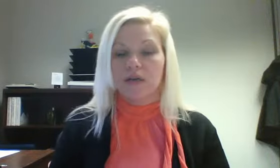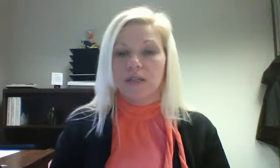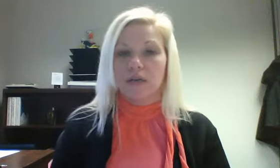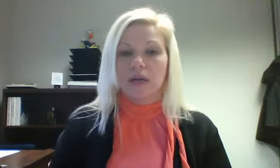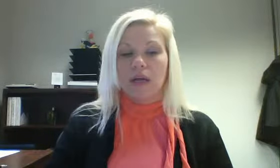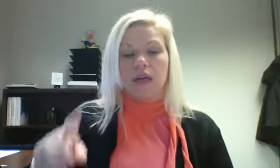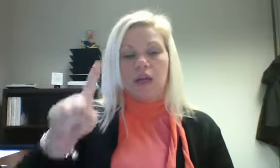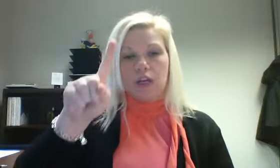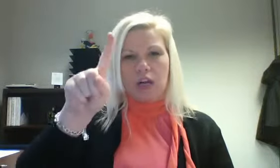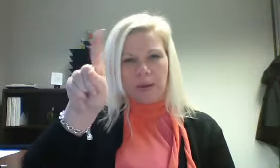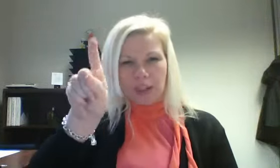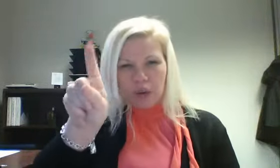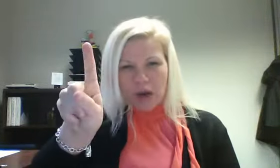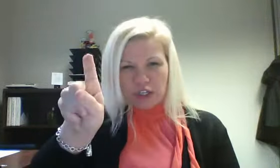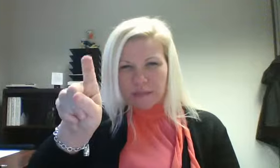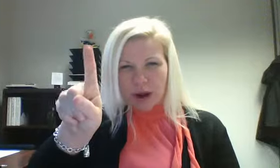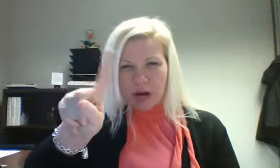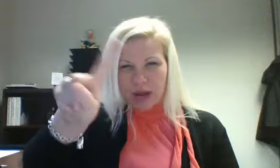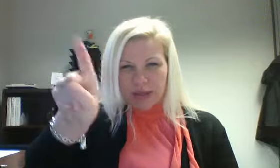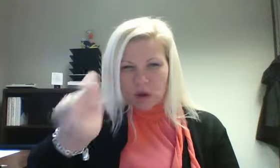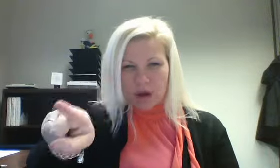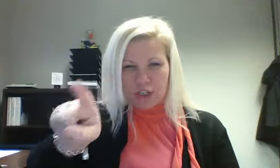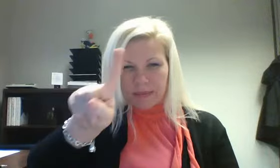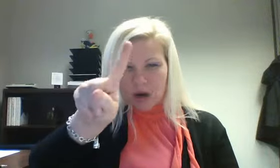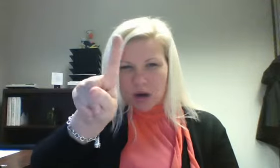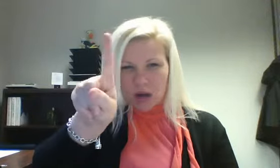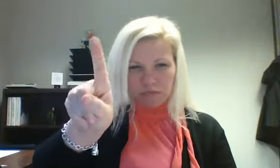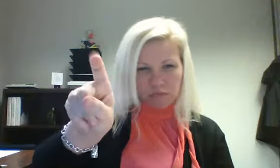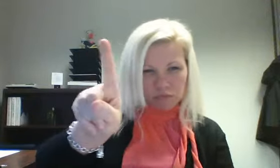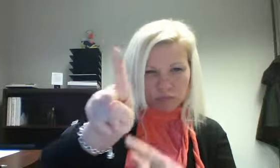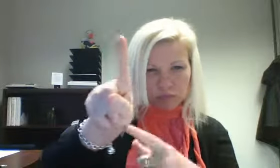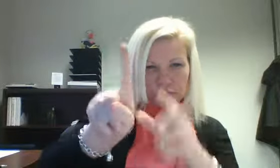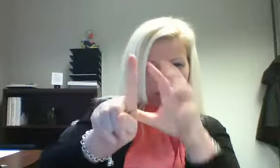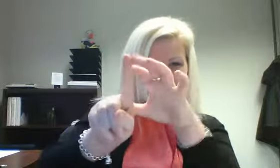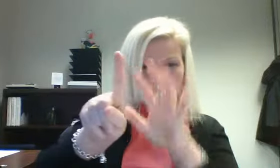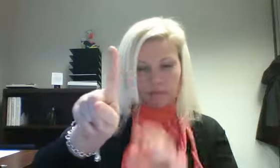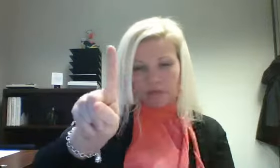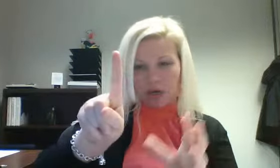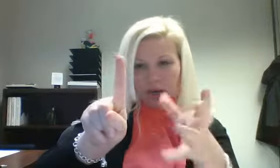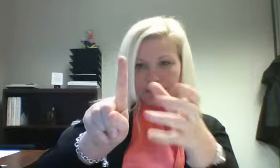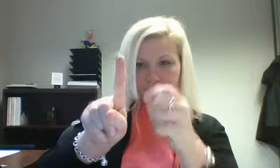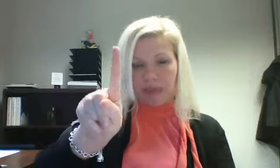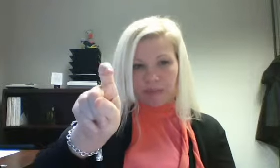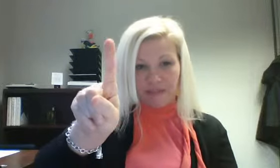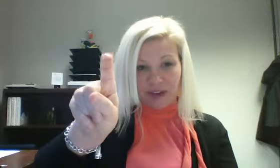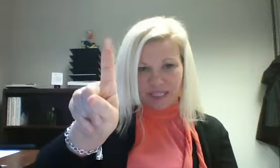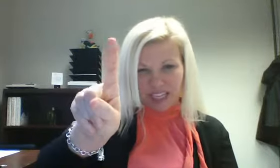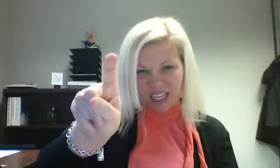Puzzled. You know how we do a question mark, right? The question mark, which is just simplified to